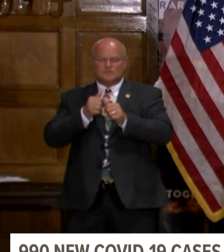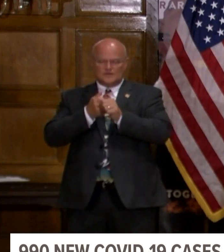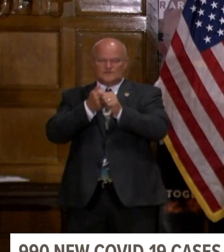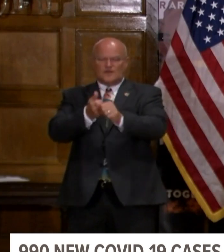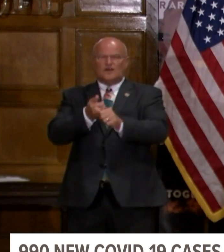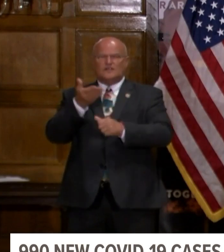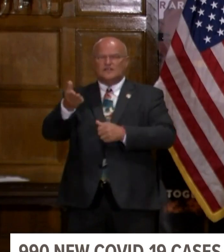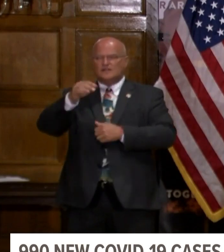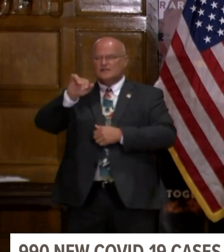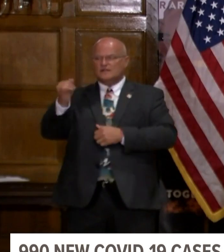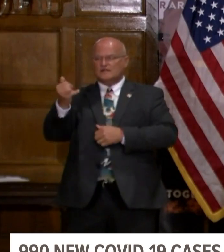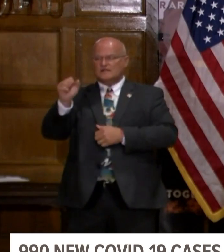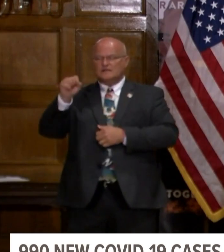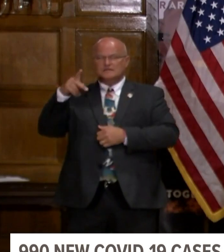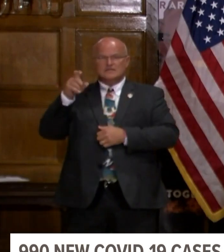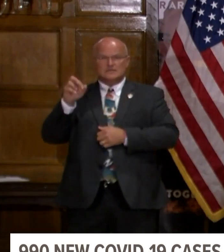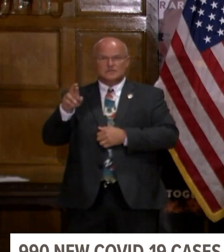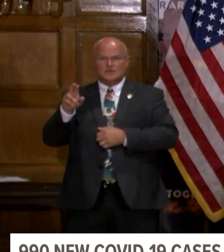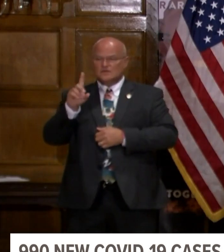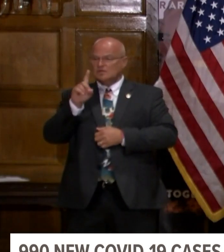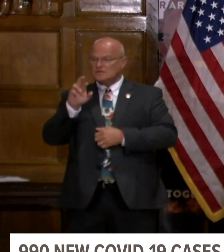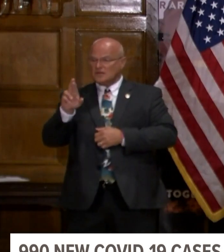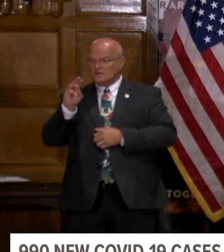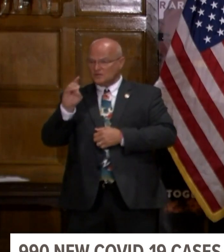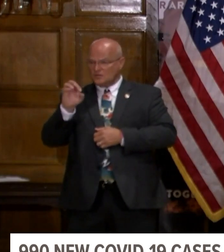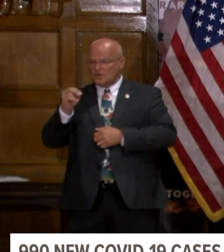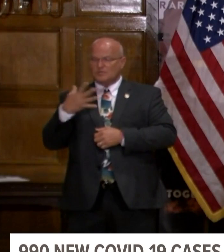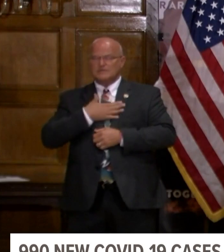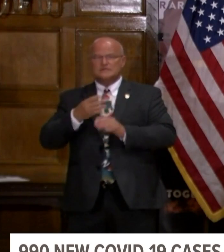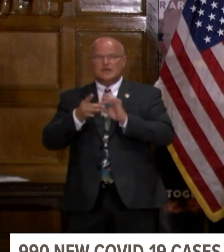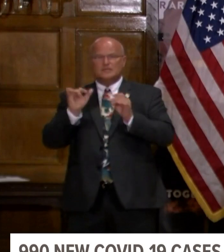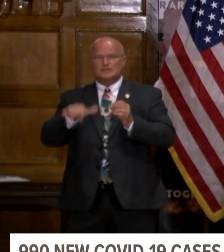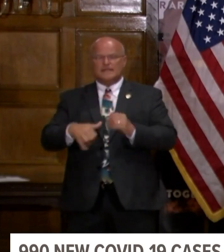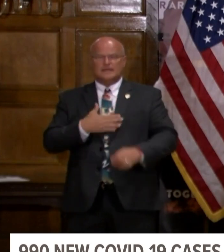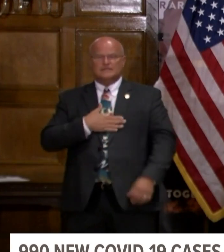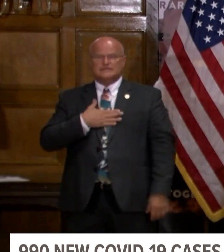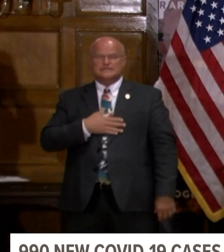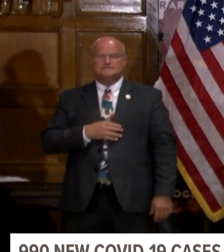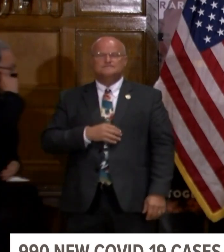there in Jasper. Dr. Romero, I want to please comment on that.